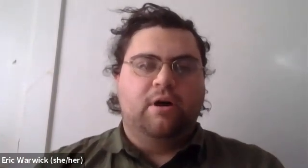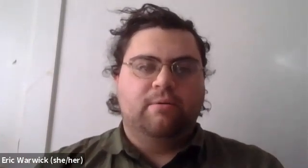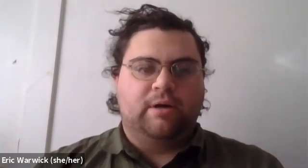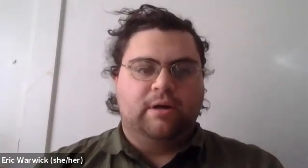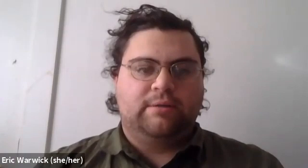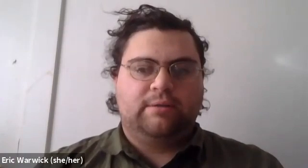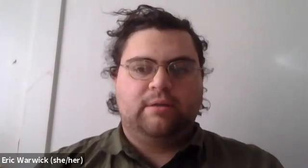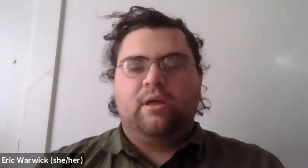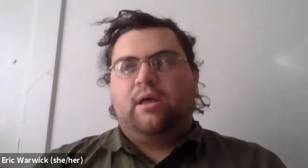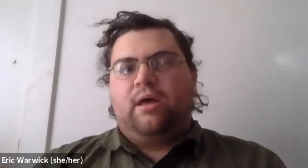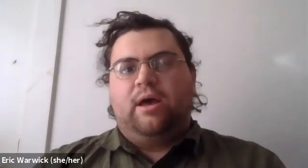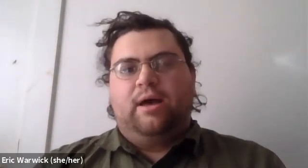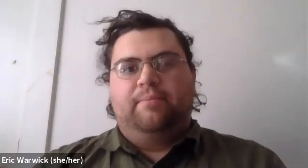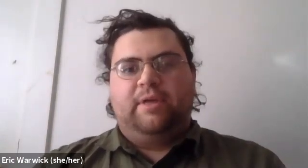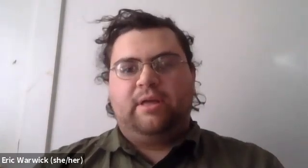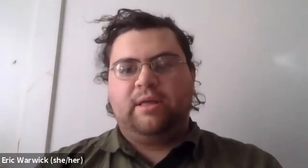challenge your coworkers.